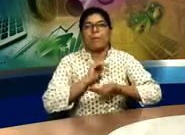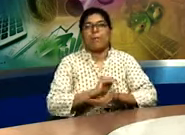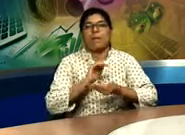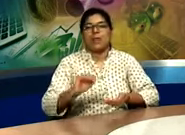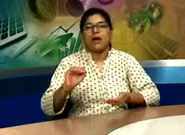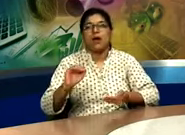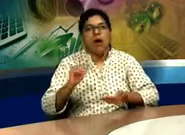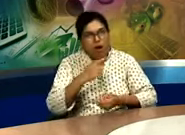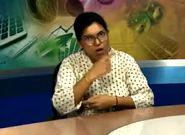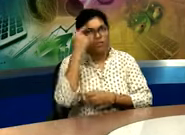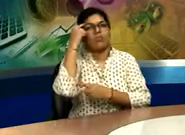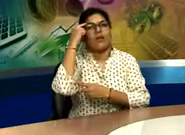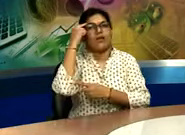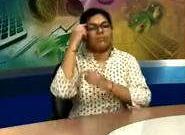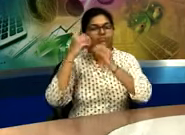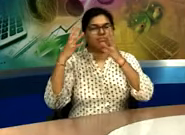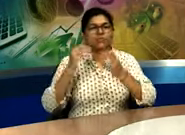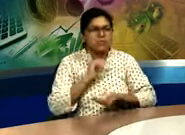Just like my own small